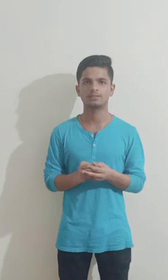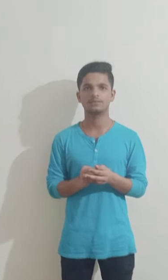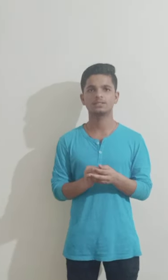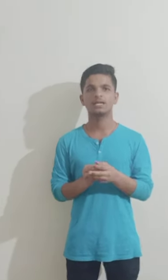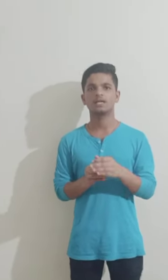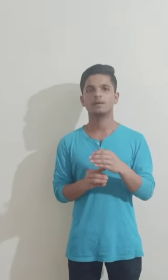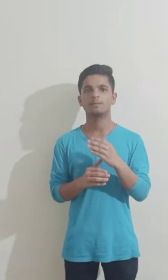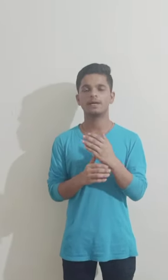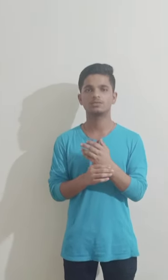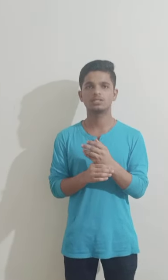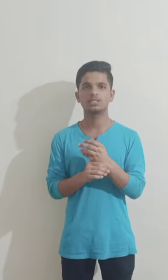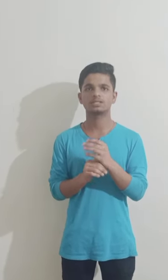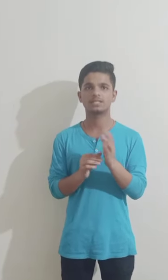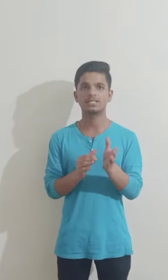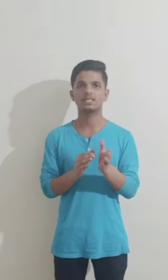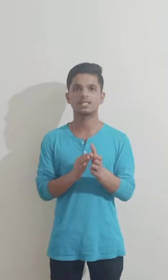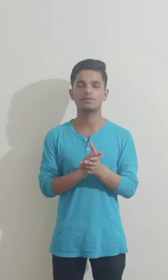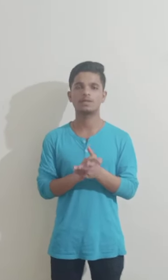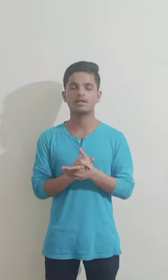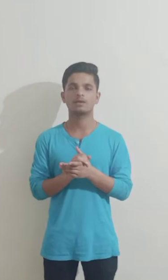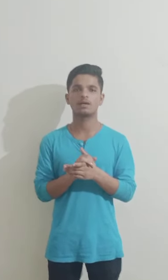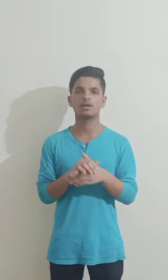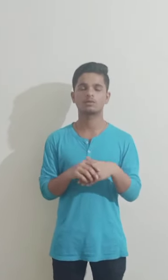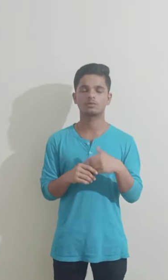by using string literal we can we can